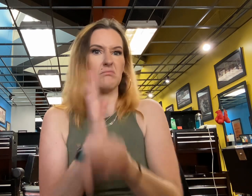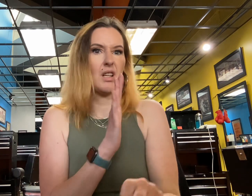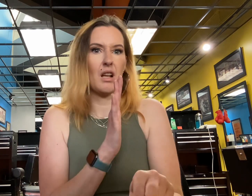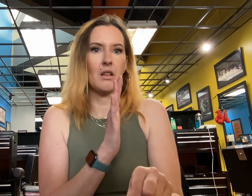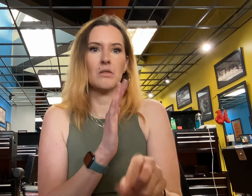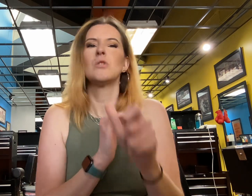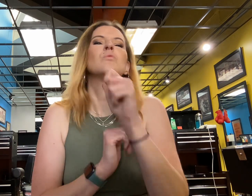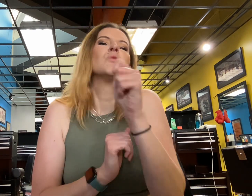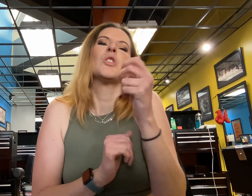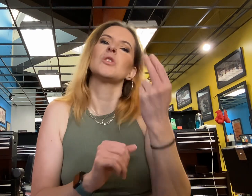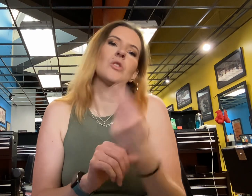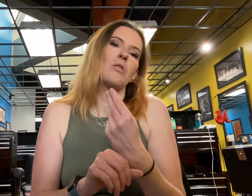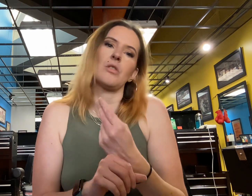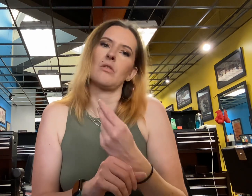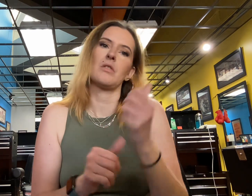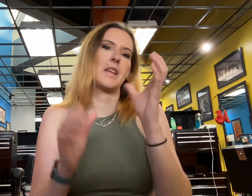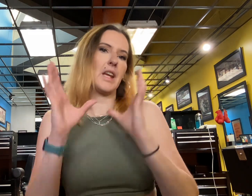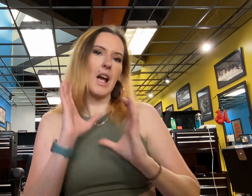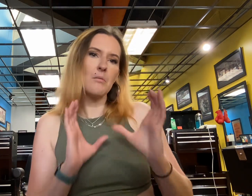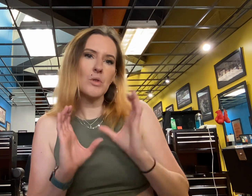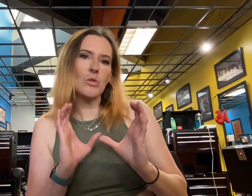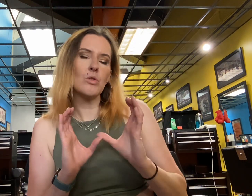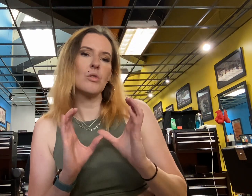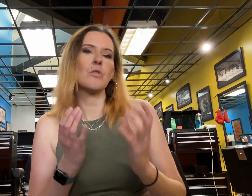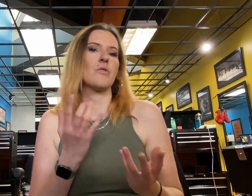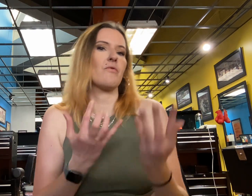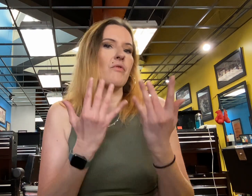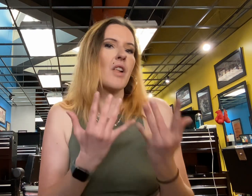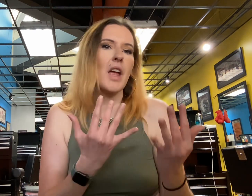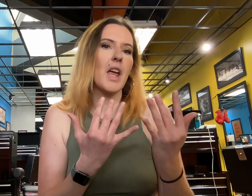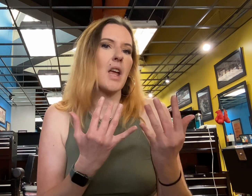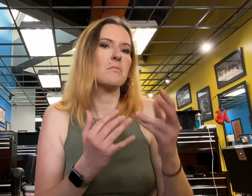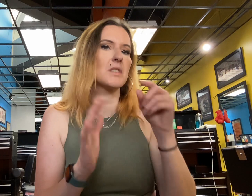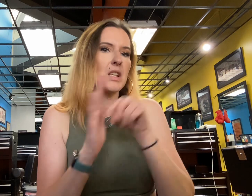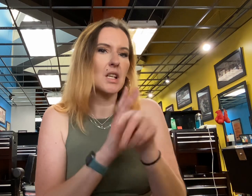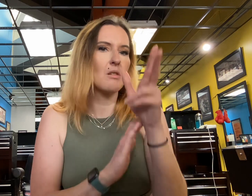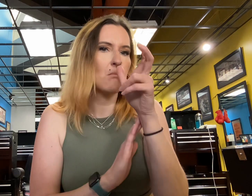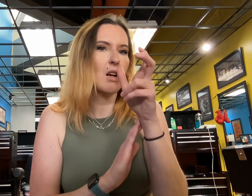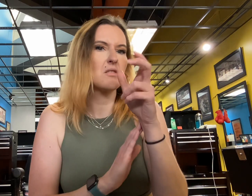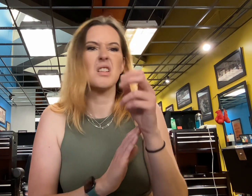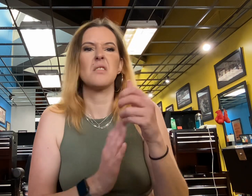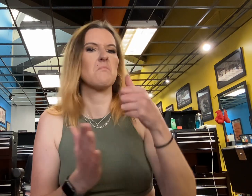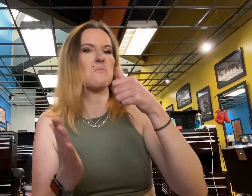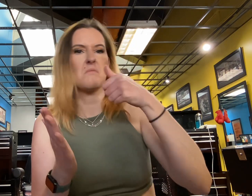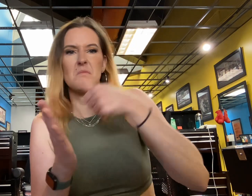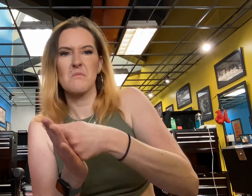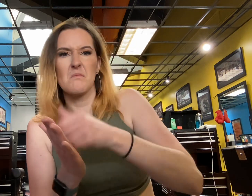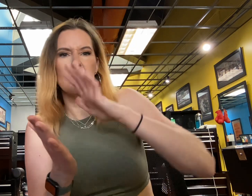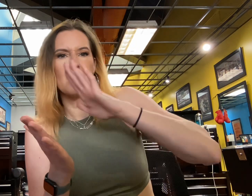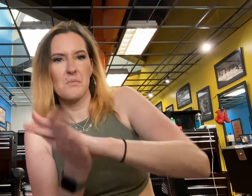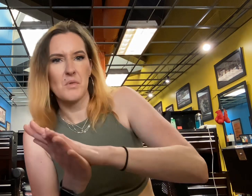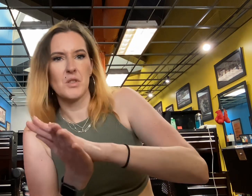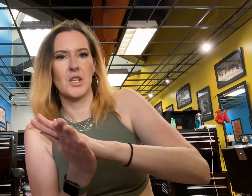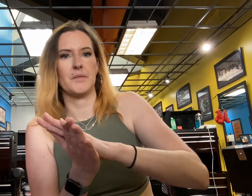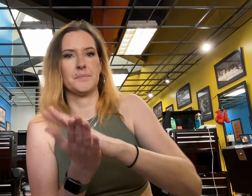bugs or egg masses. Any of the ones that you didn't smack down in the summer, have mated, and they are right now,